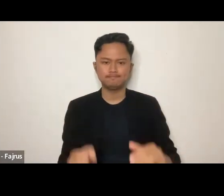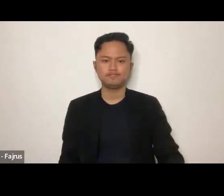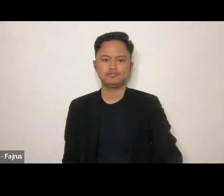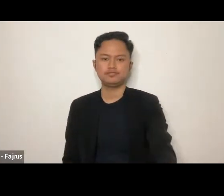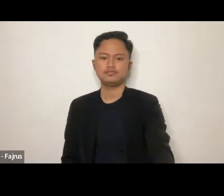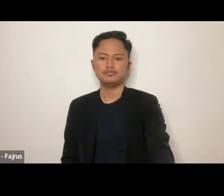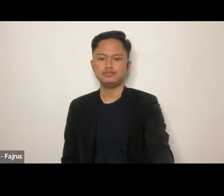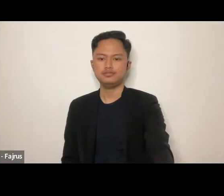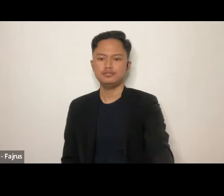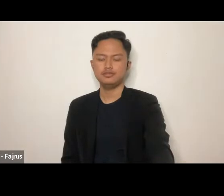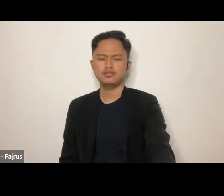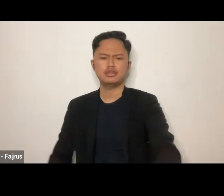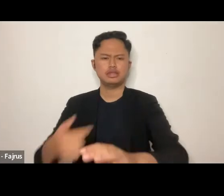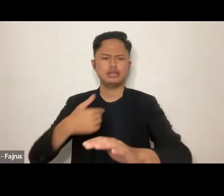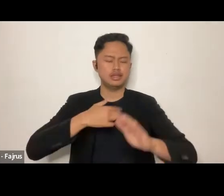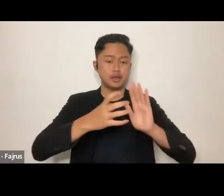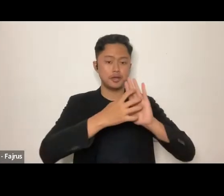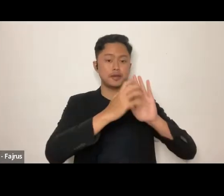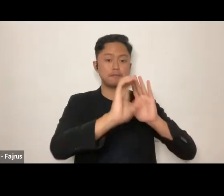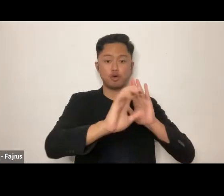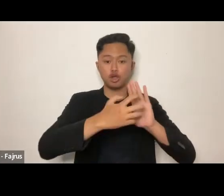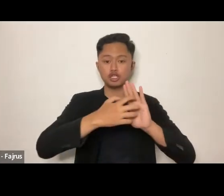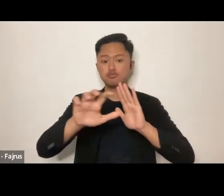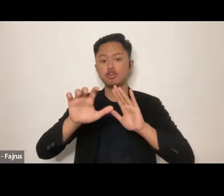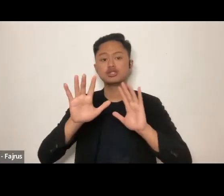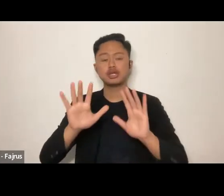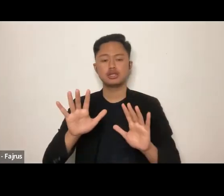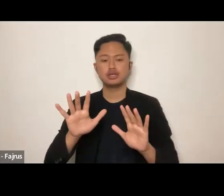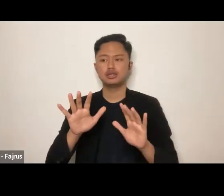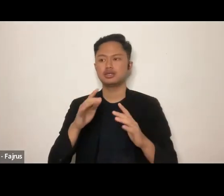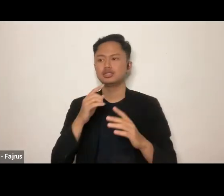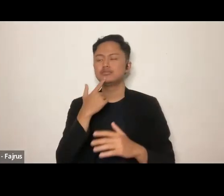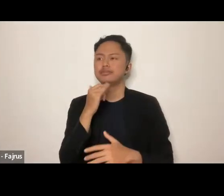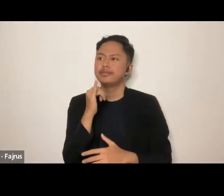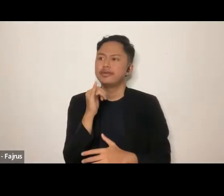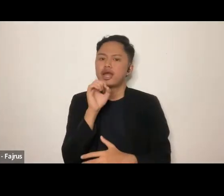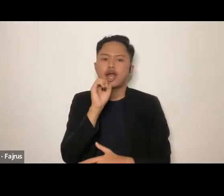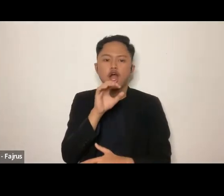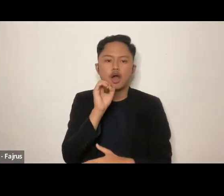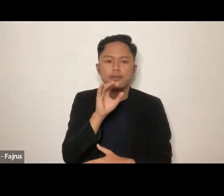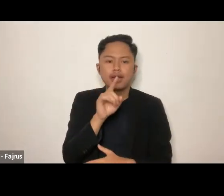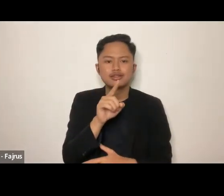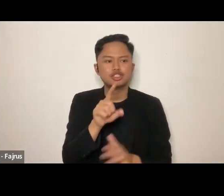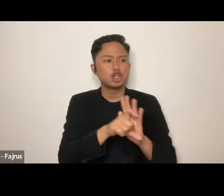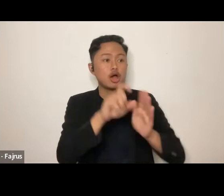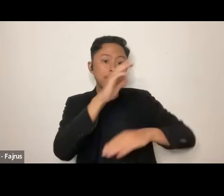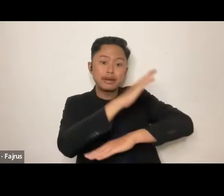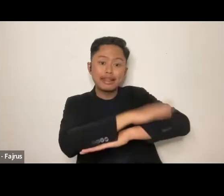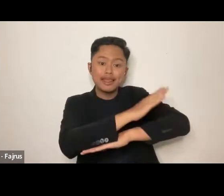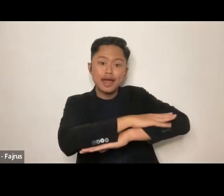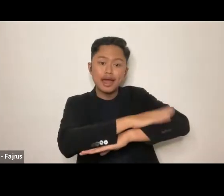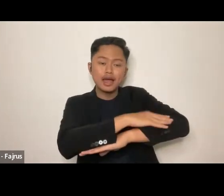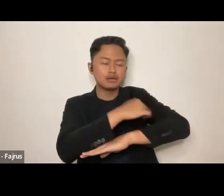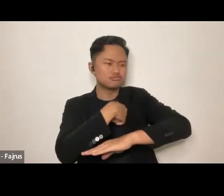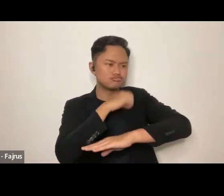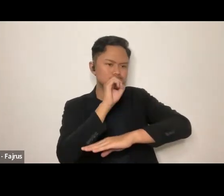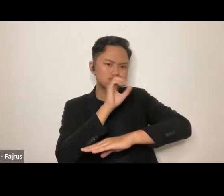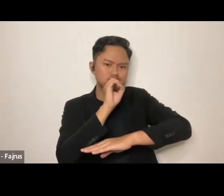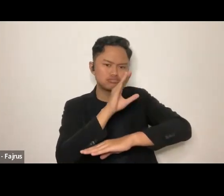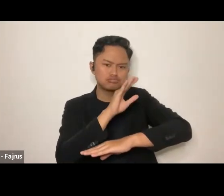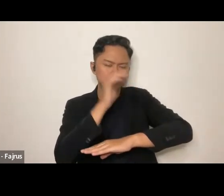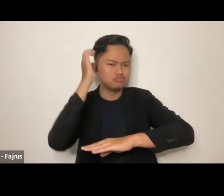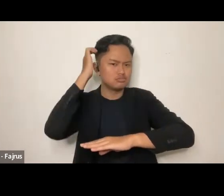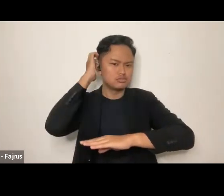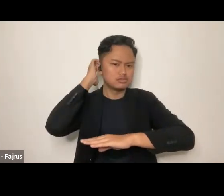post anything. It's just like, it's just commenting on the news, and